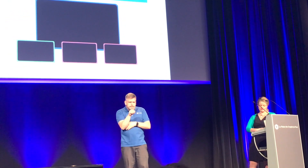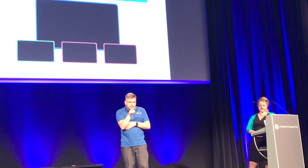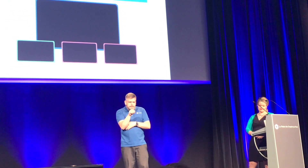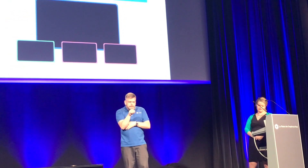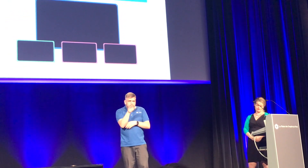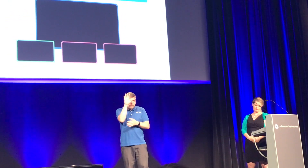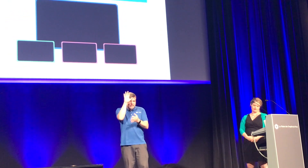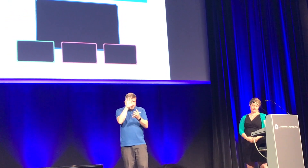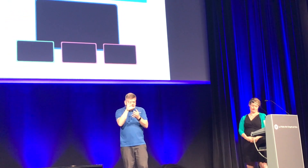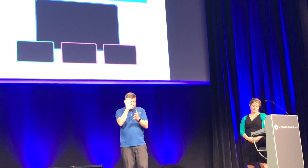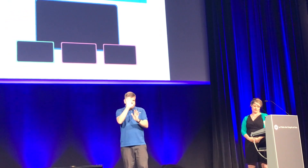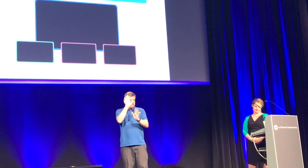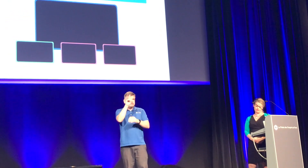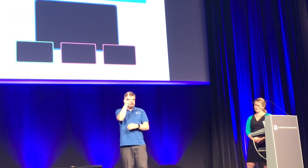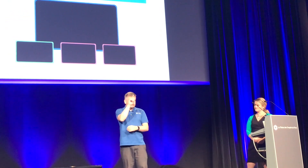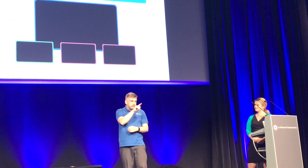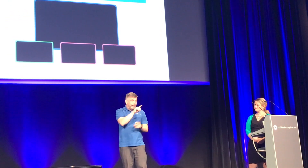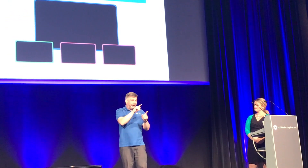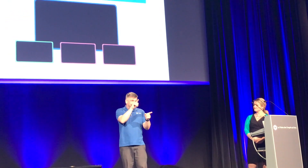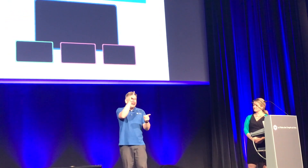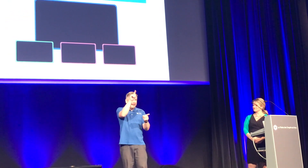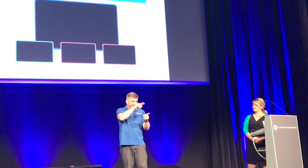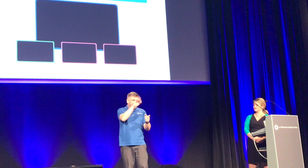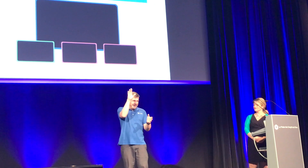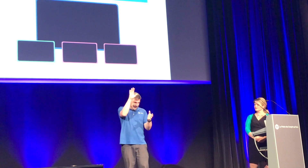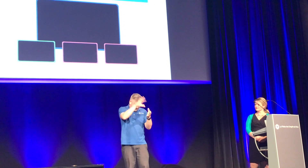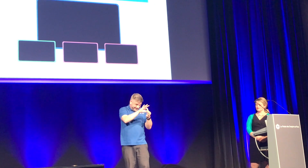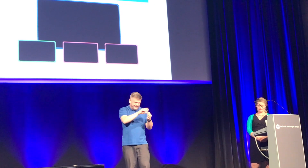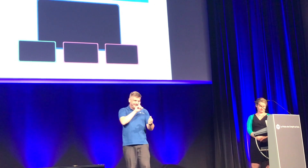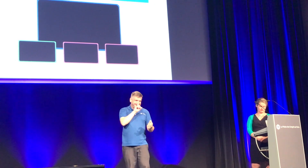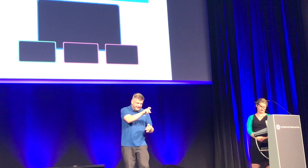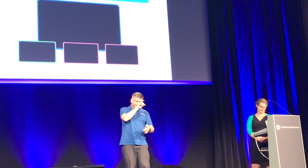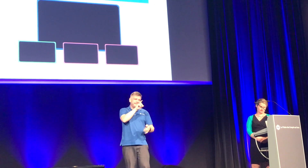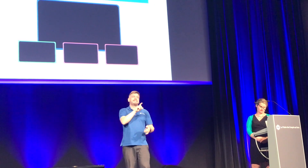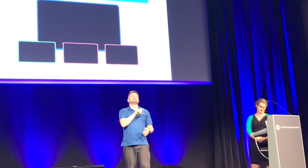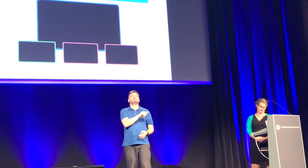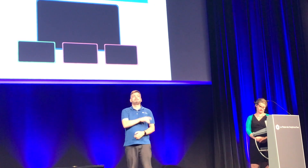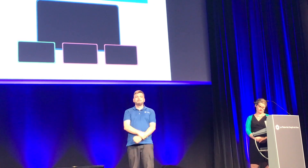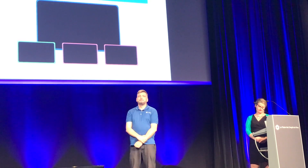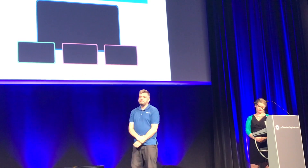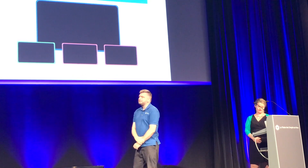where you get to watch the signed question and then select the right signed answer,